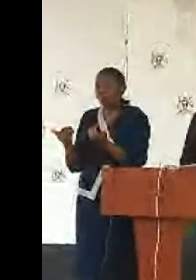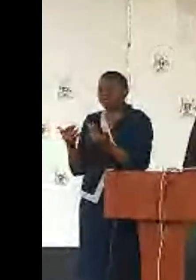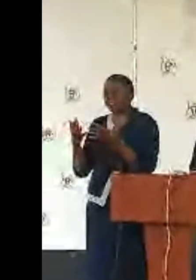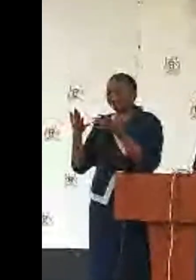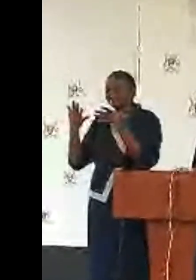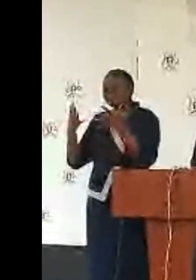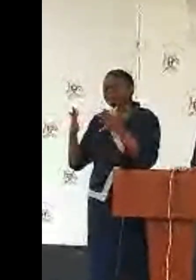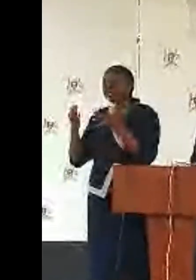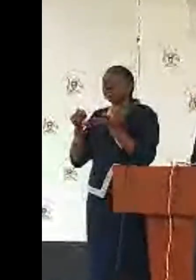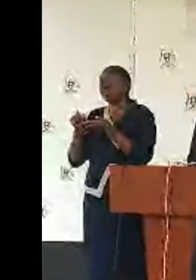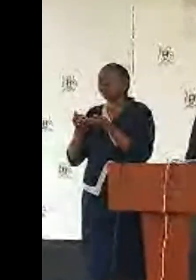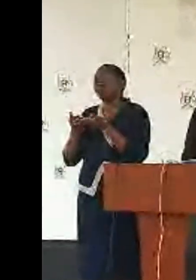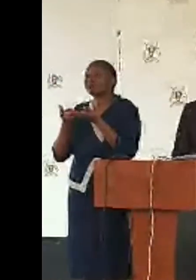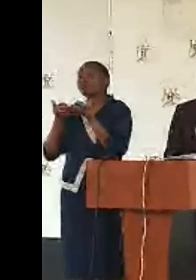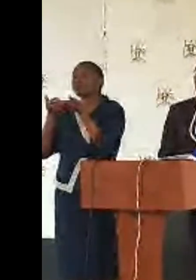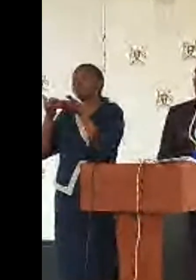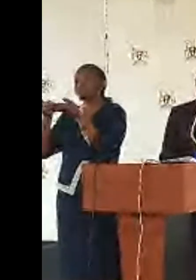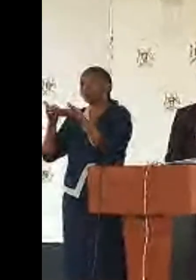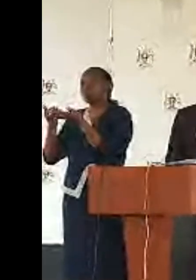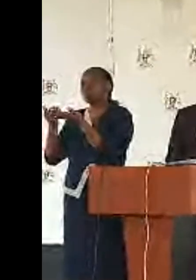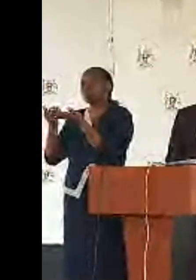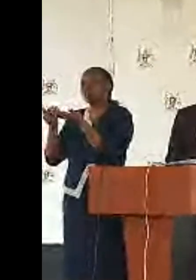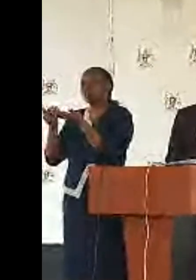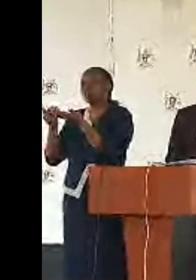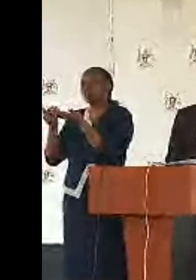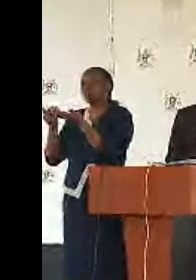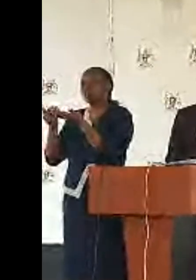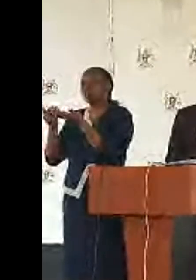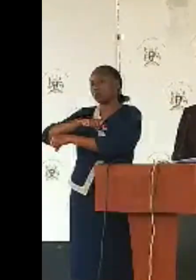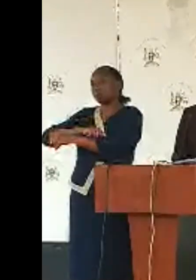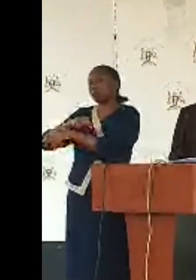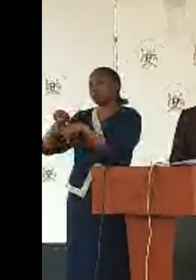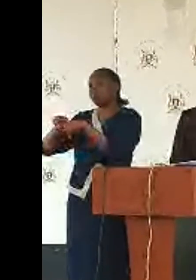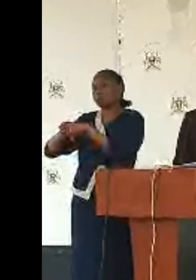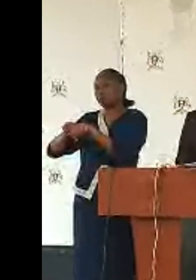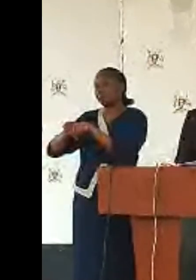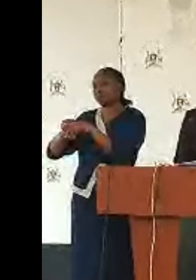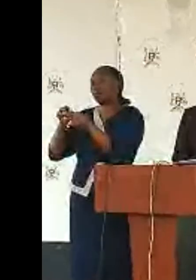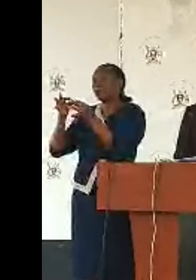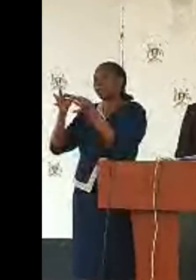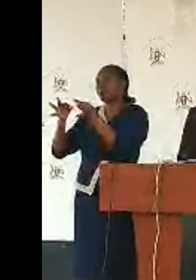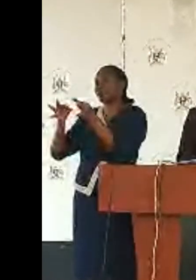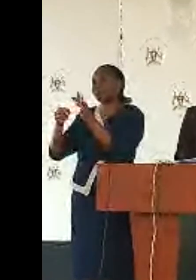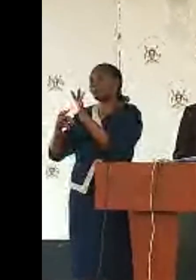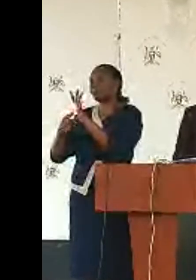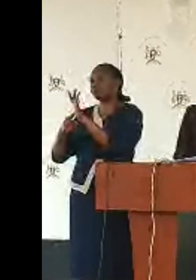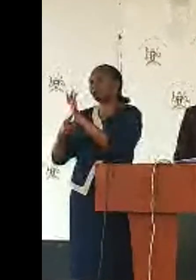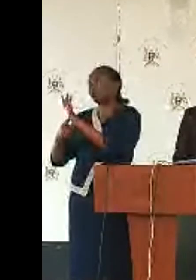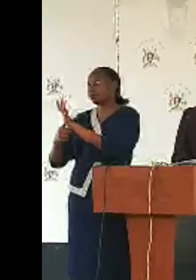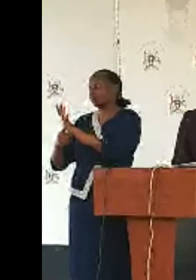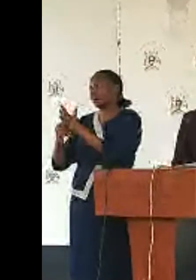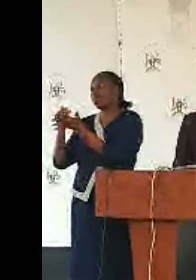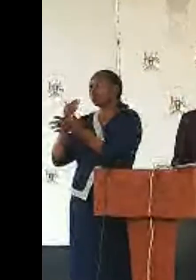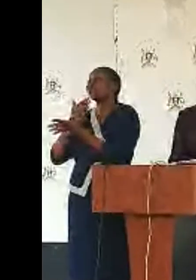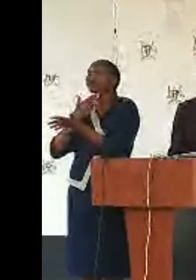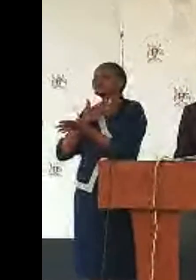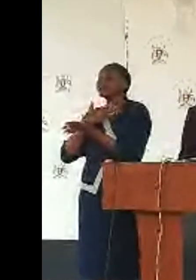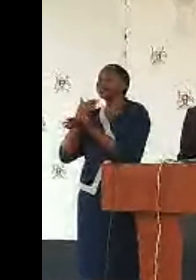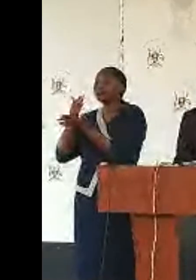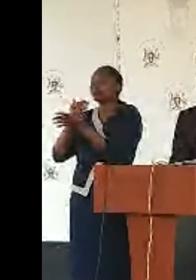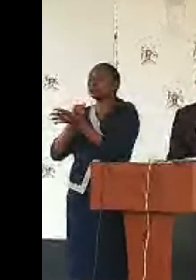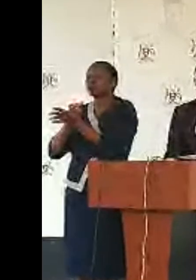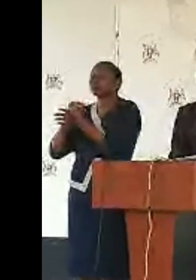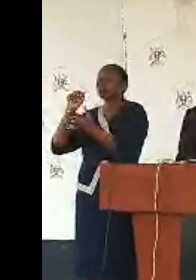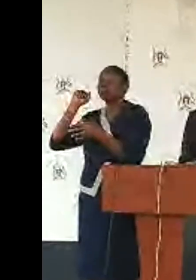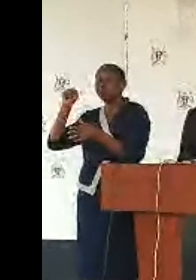bamaze okuwaayo ebyo byetaagisa ku masomero gaabwe, era ng'ebintu bino byetaagisa nnyo okubanga